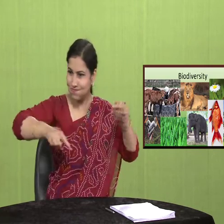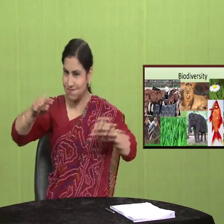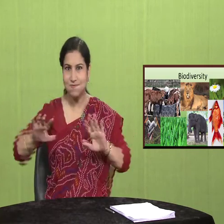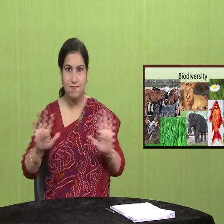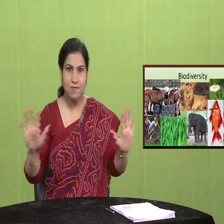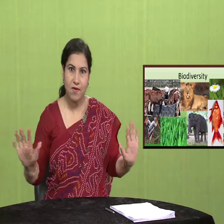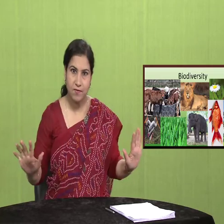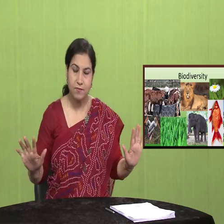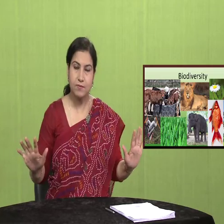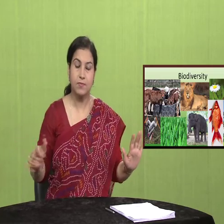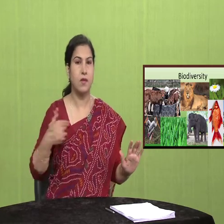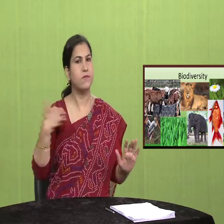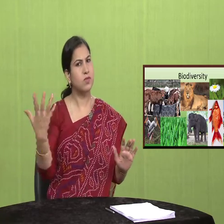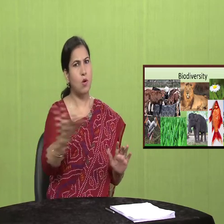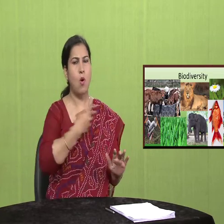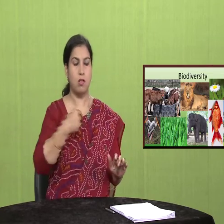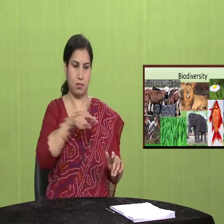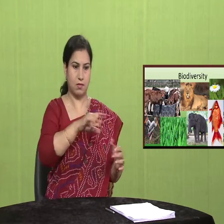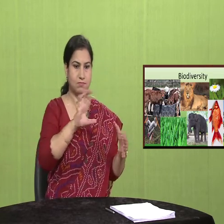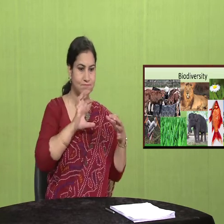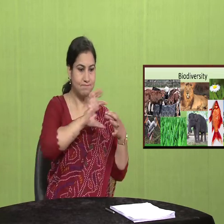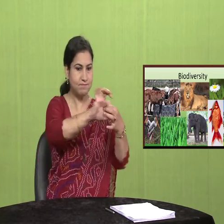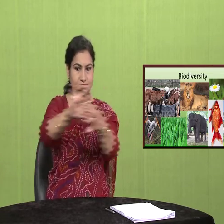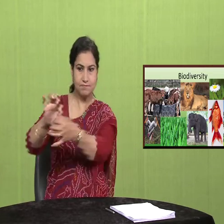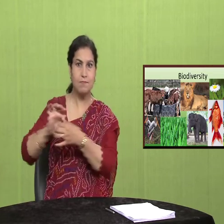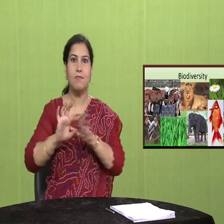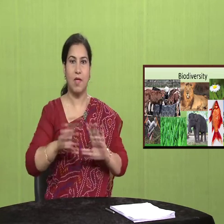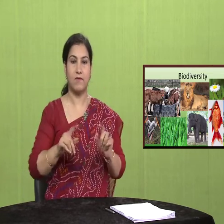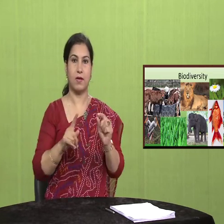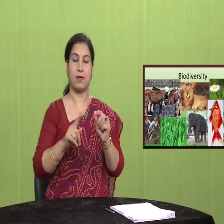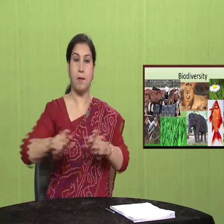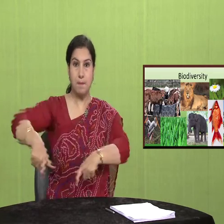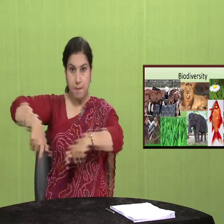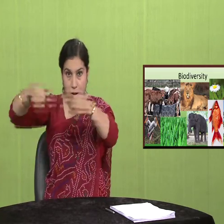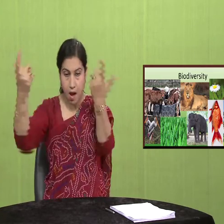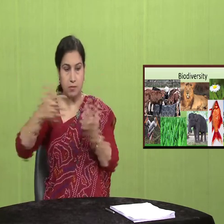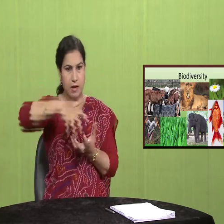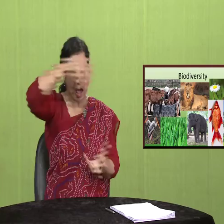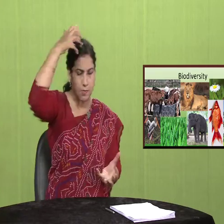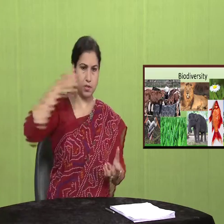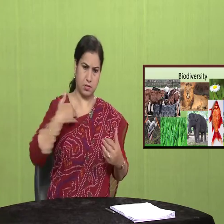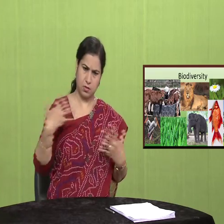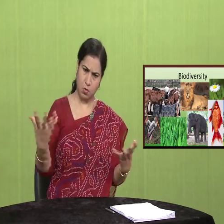We rely on this diversity of plants and animals to provide us